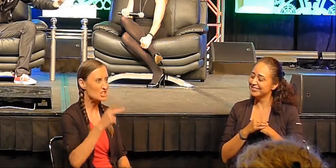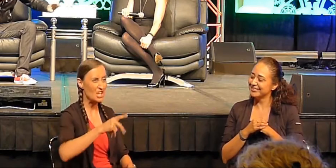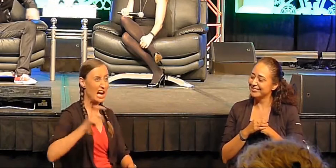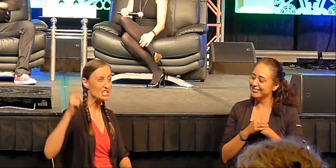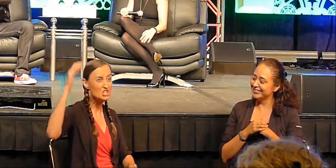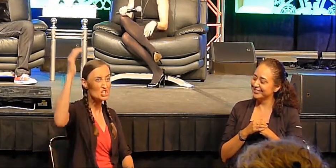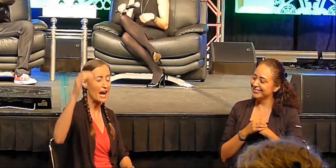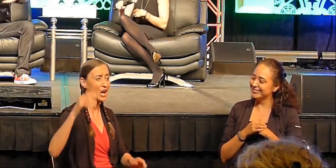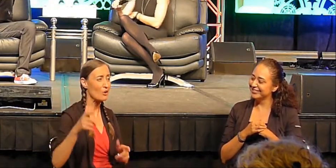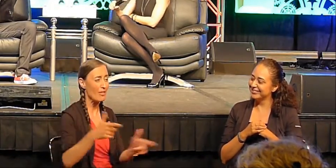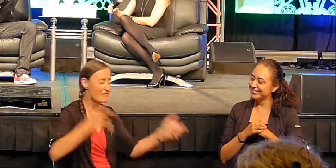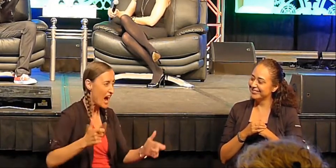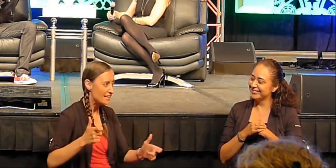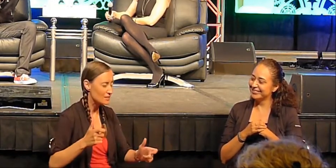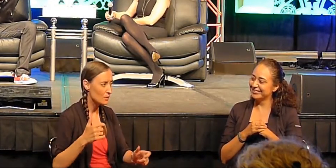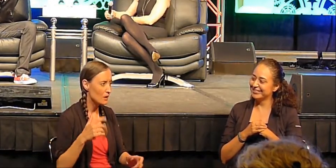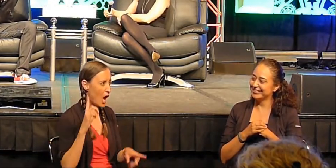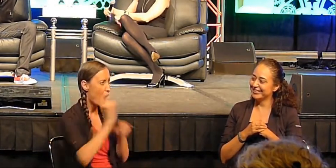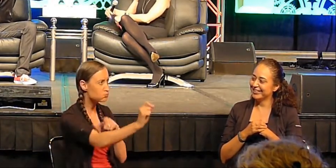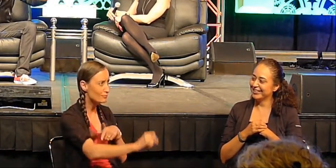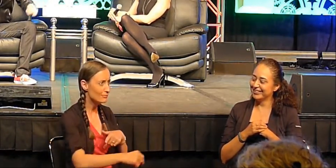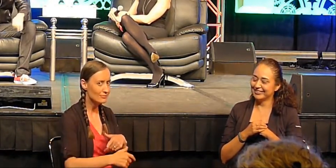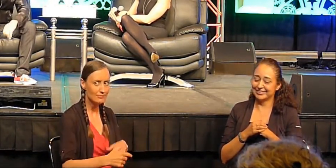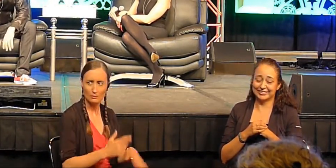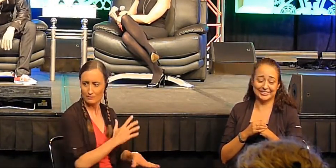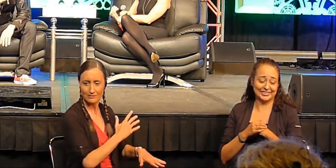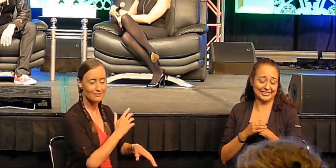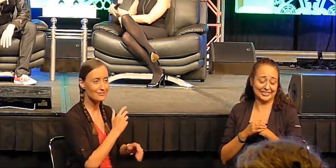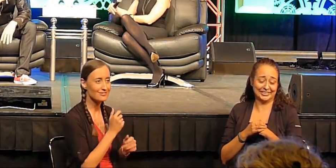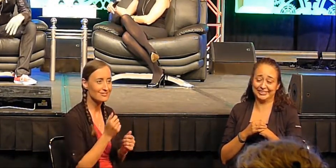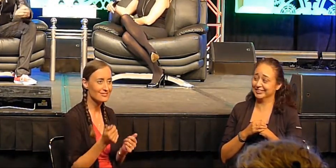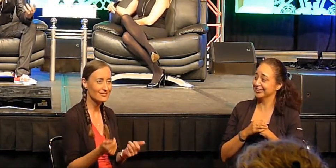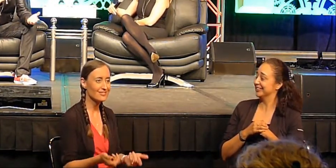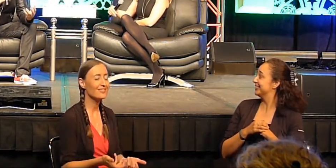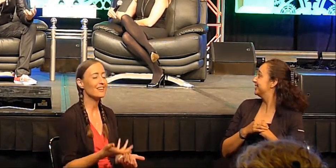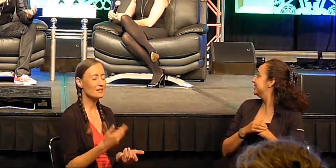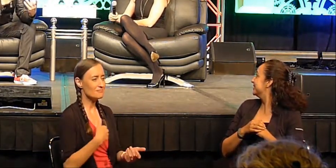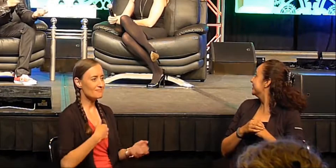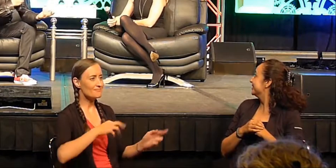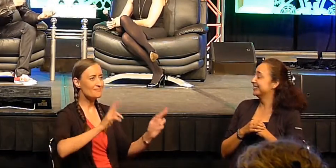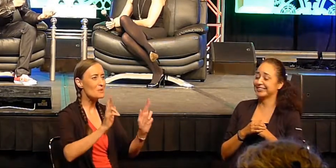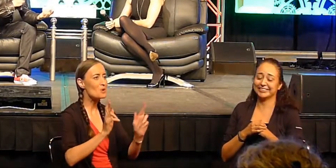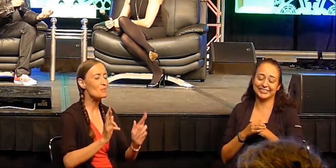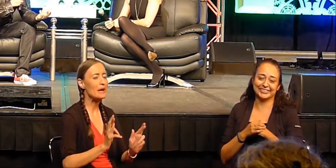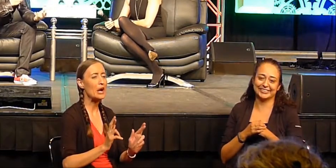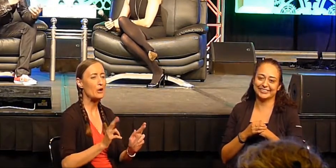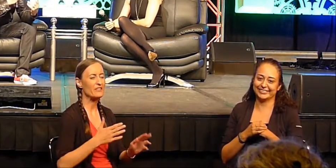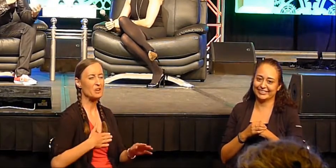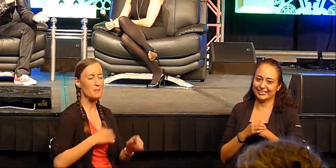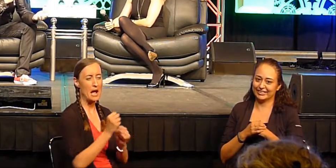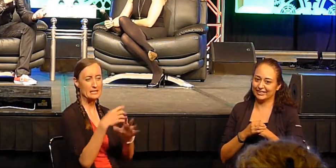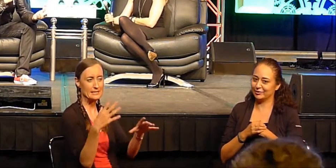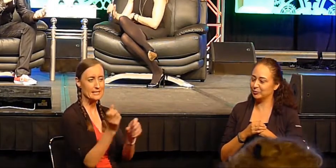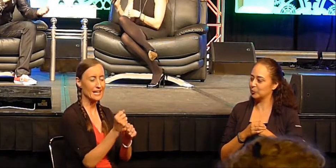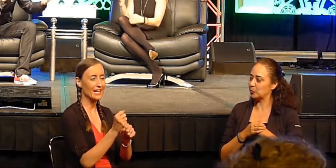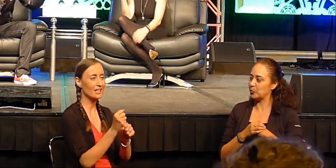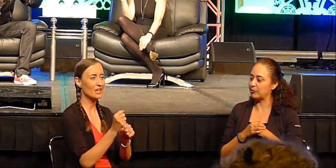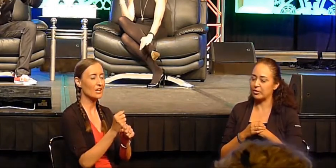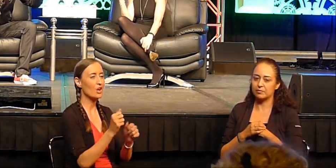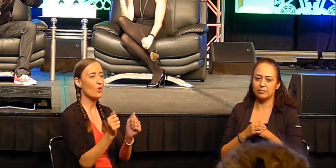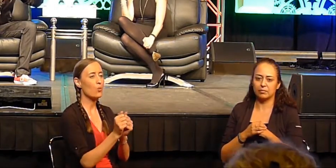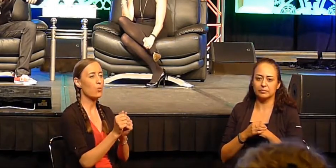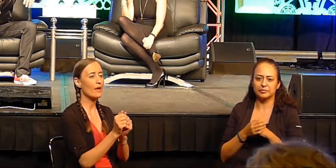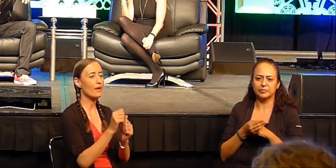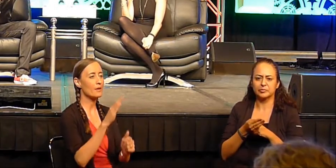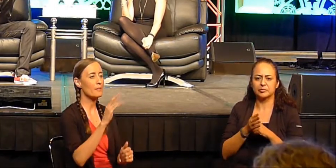in your life. Just going right by, right? So I'm preparing to do the scene with Buttercup on the